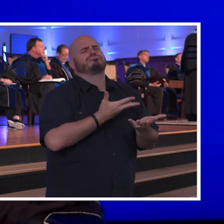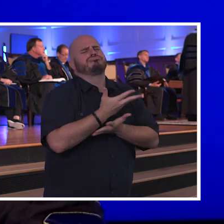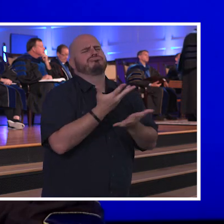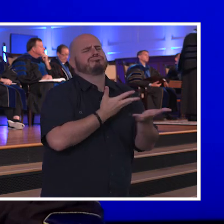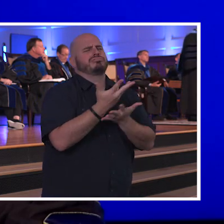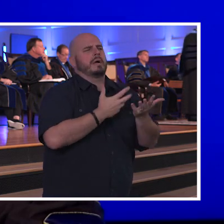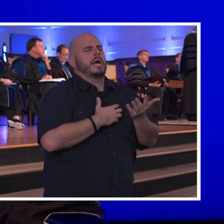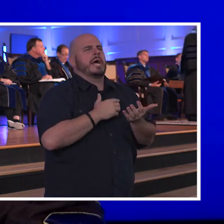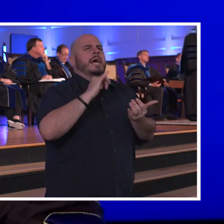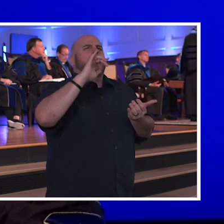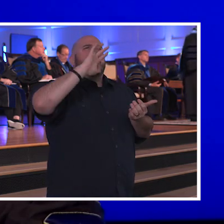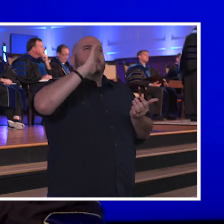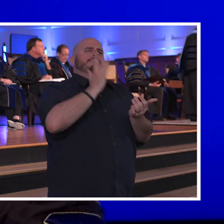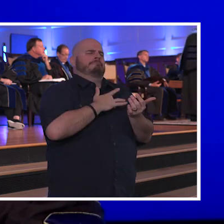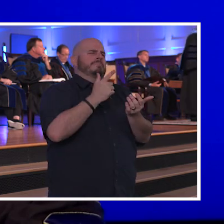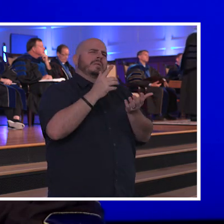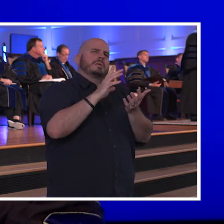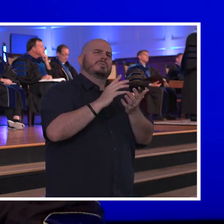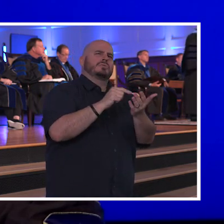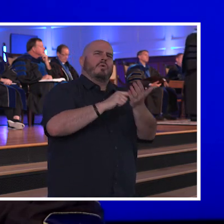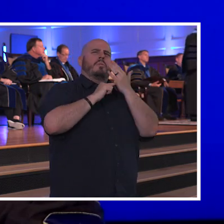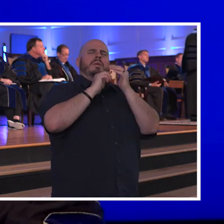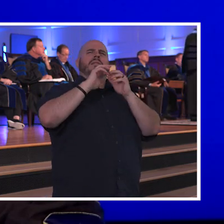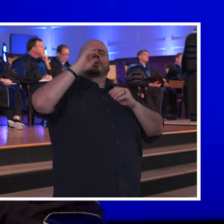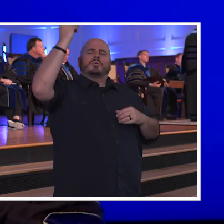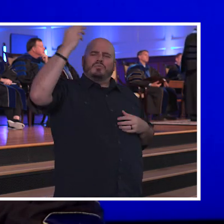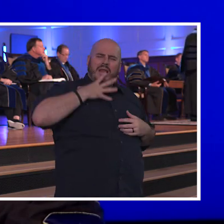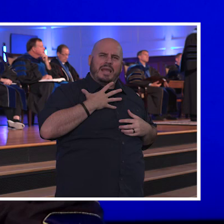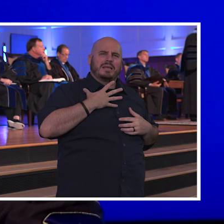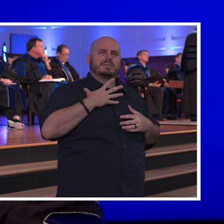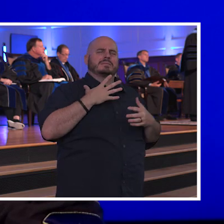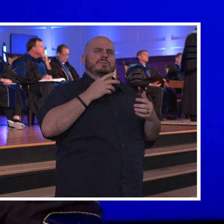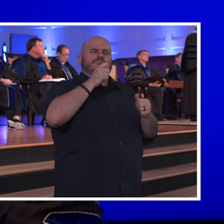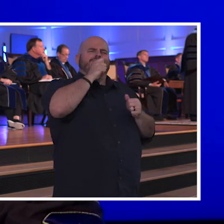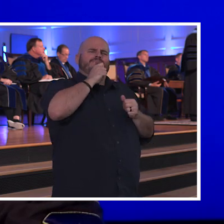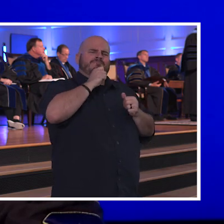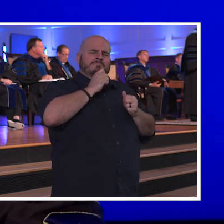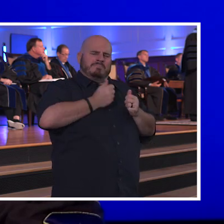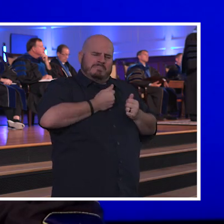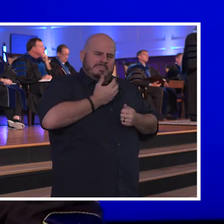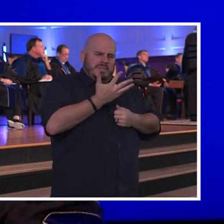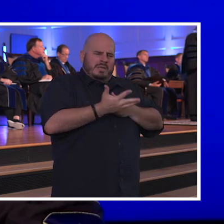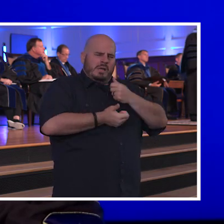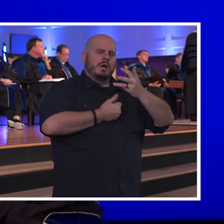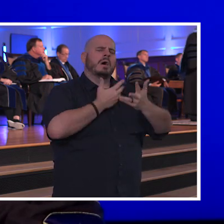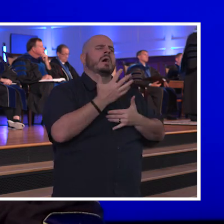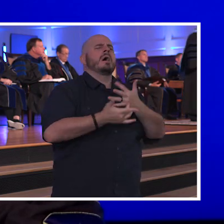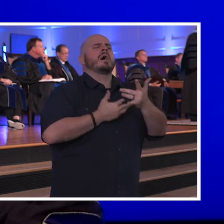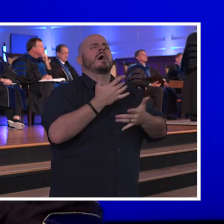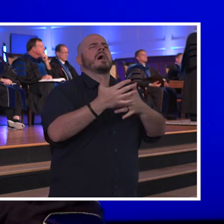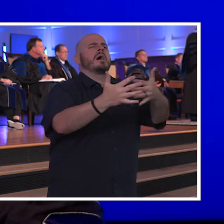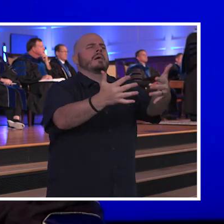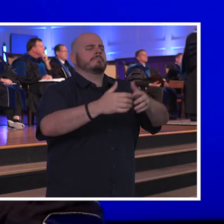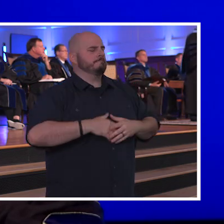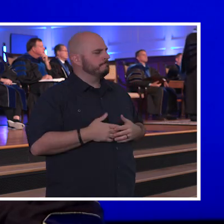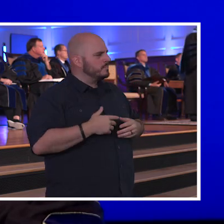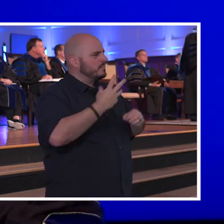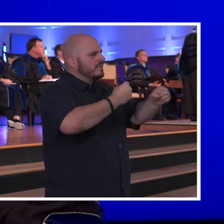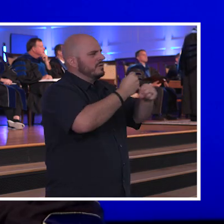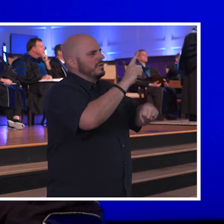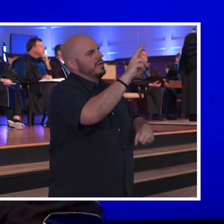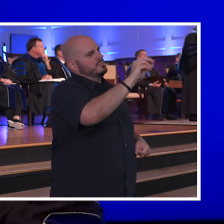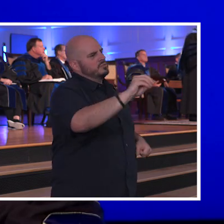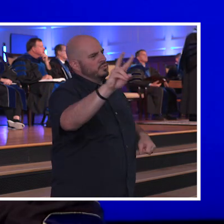God gave me the grace of perseverance." Thus, in 2002, the Lord opened the door for Yvette to go